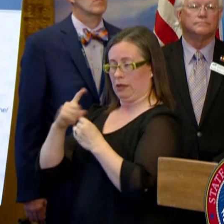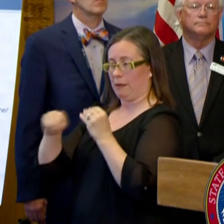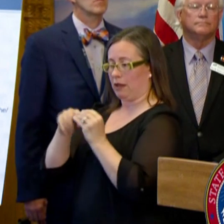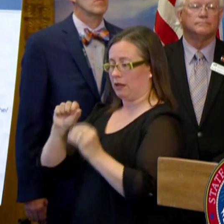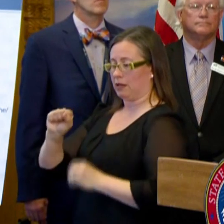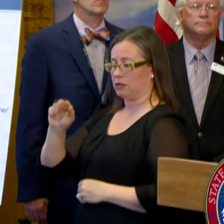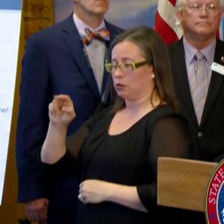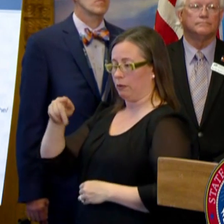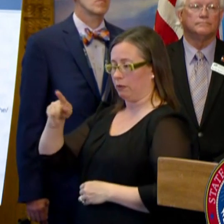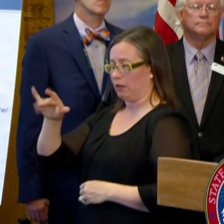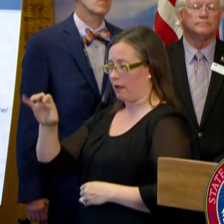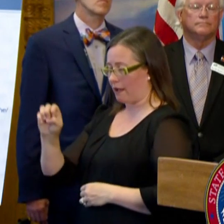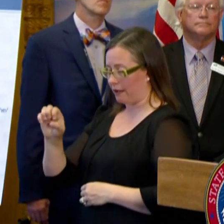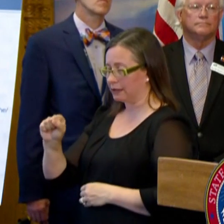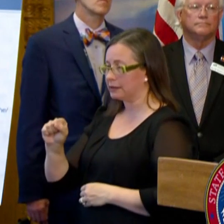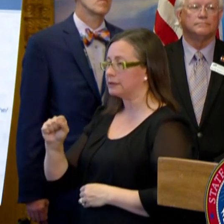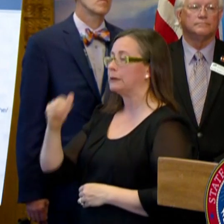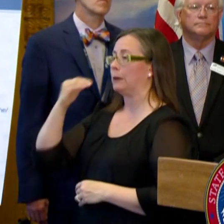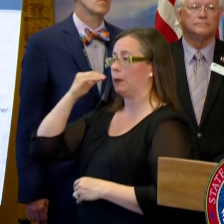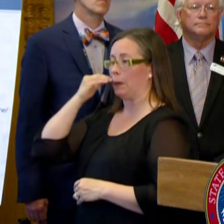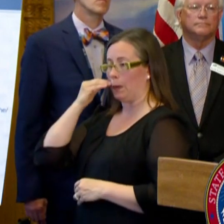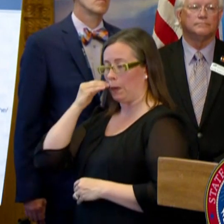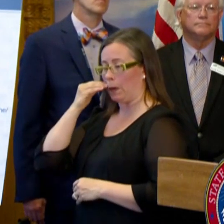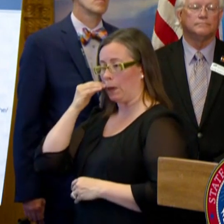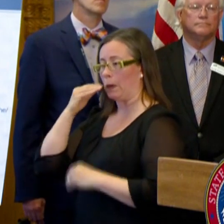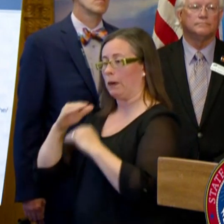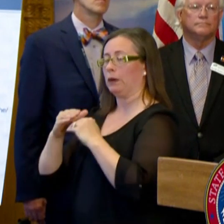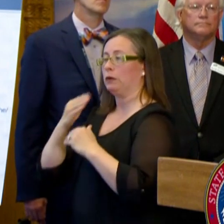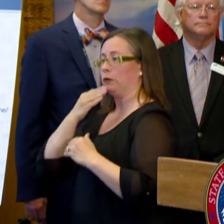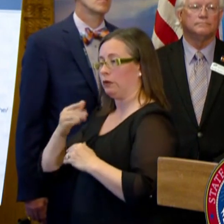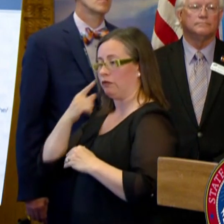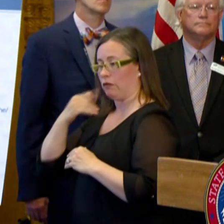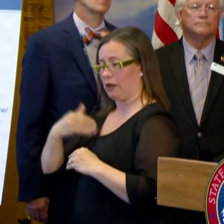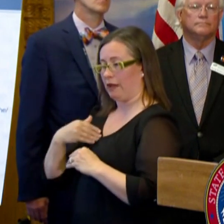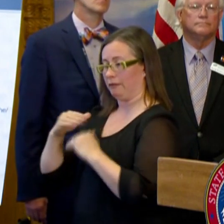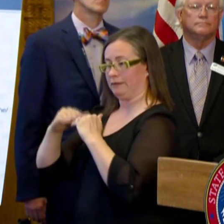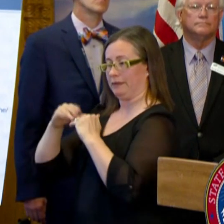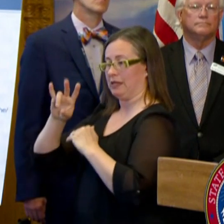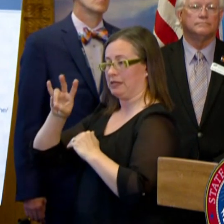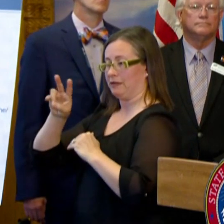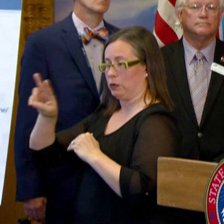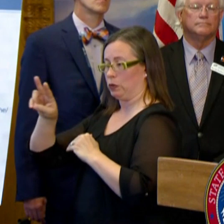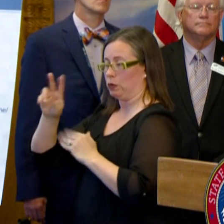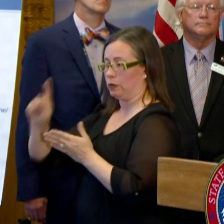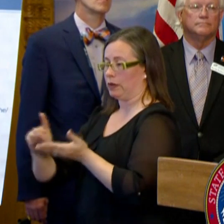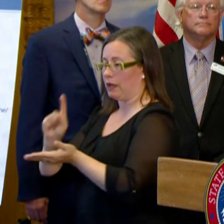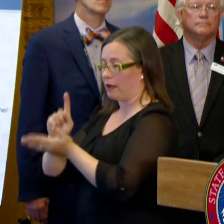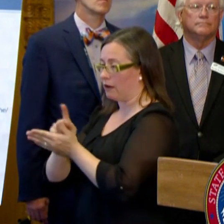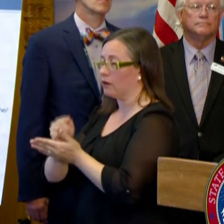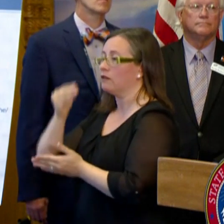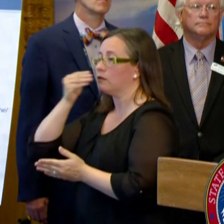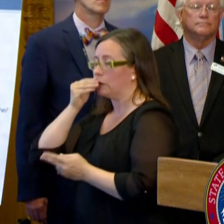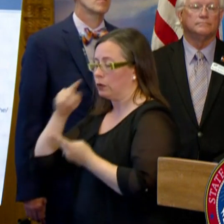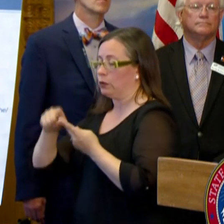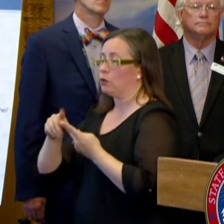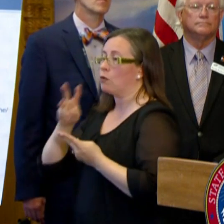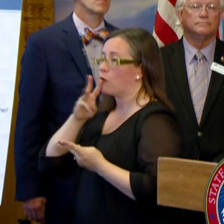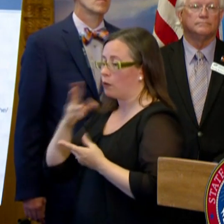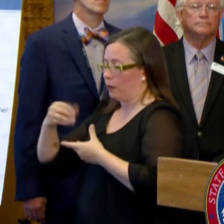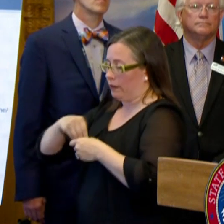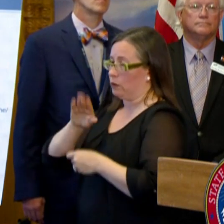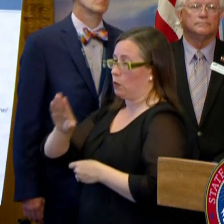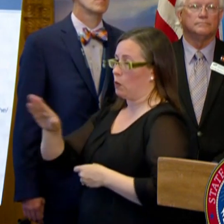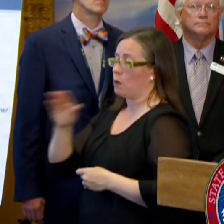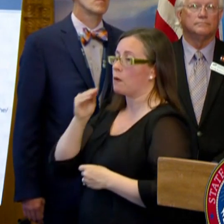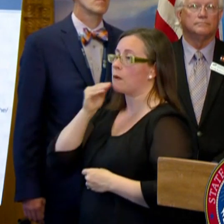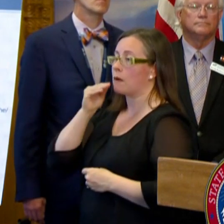a blizzard or other event, and it's always good to have at least 72 hours worth of food and water on hand in your home. That's a